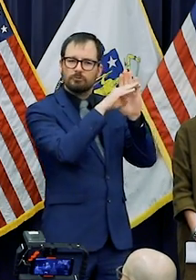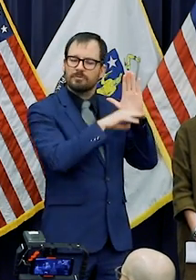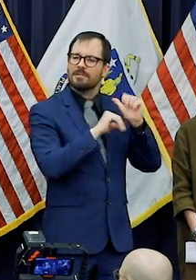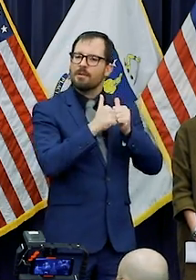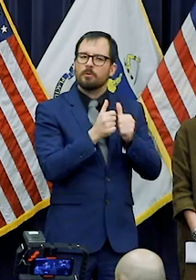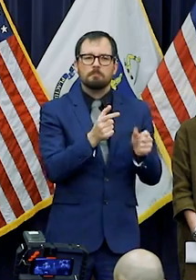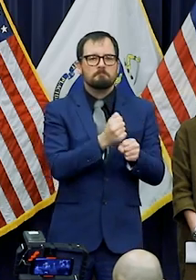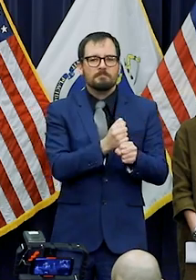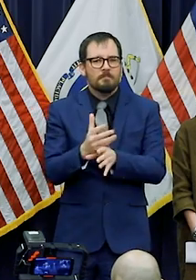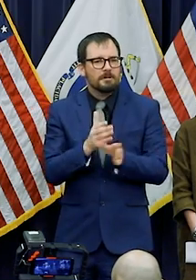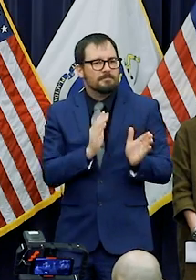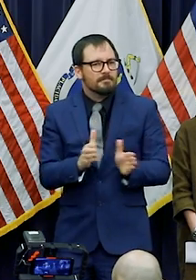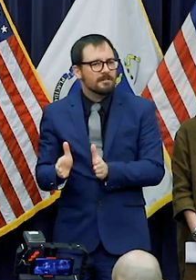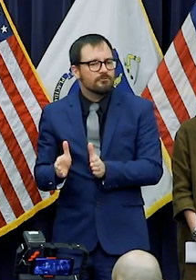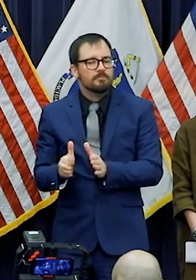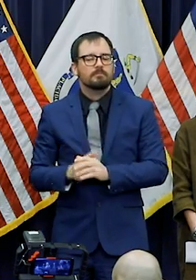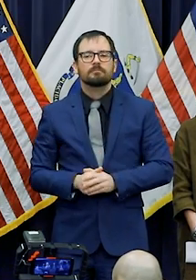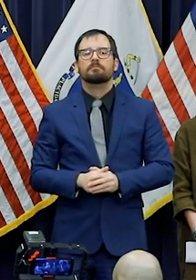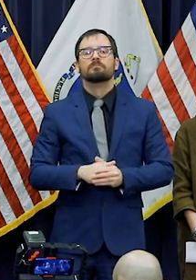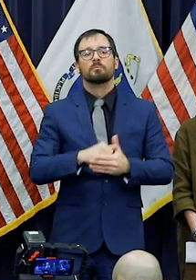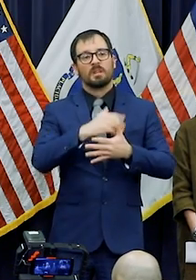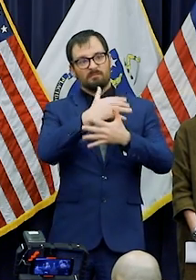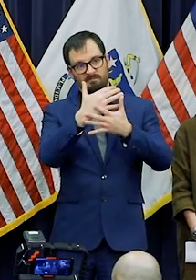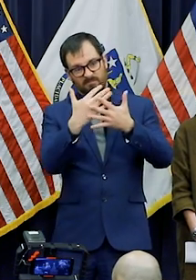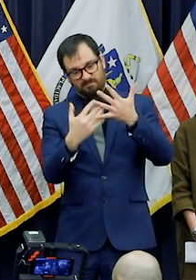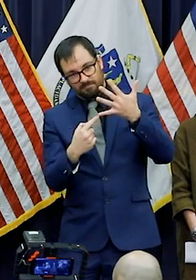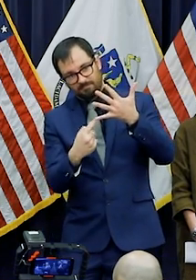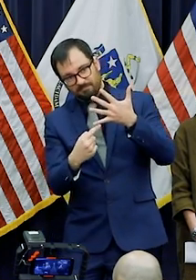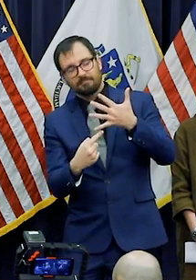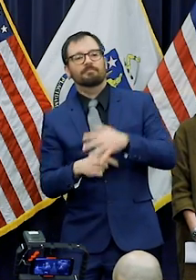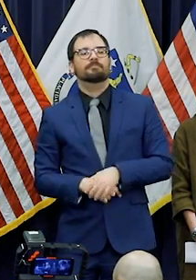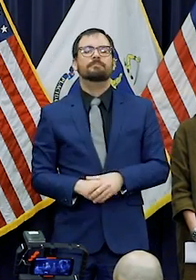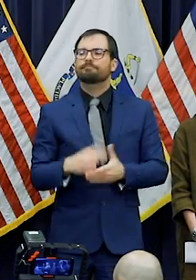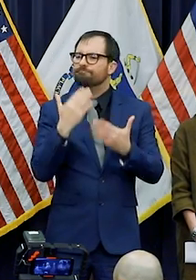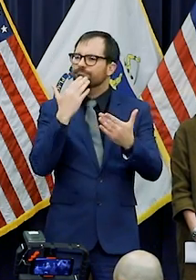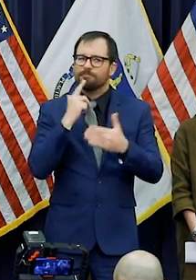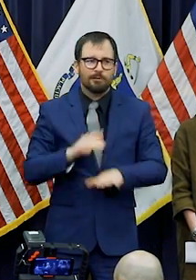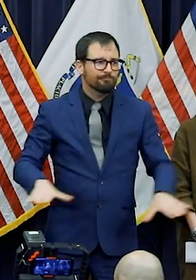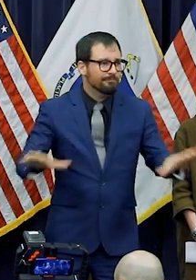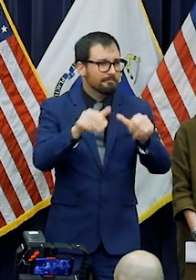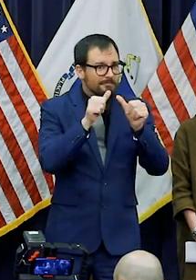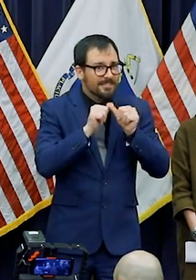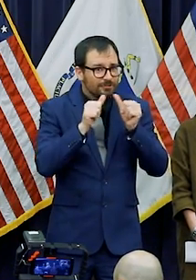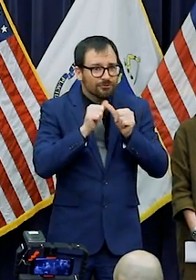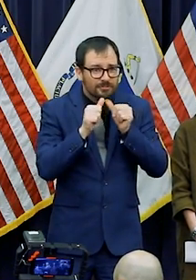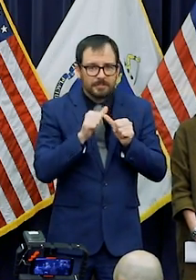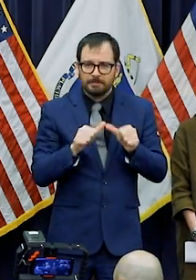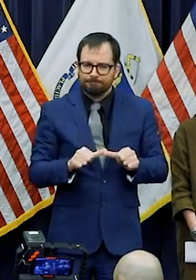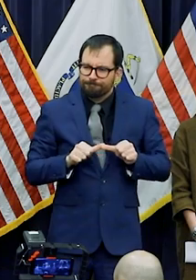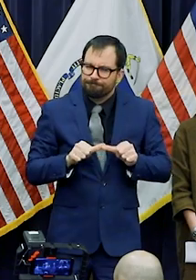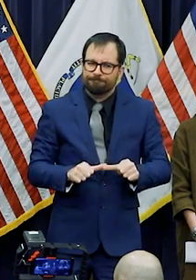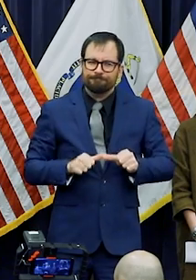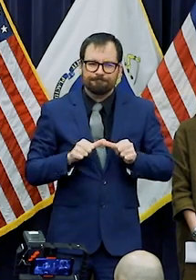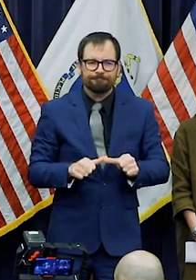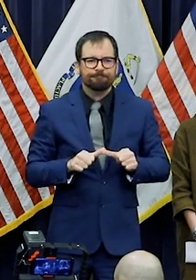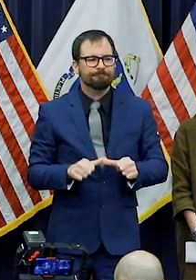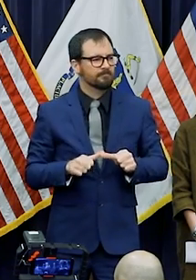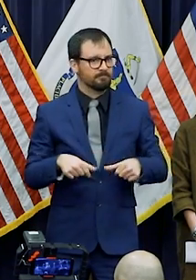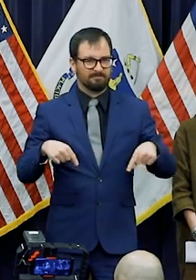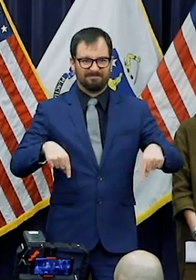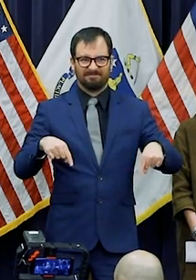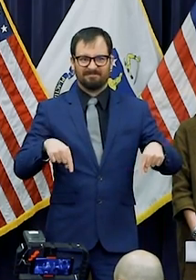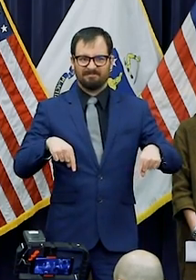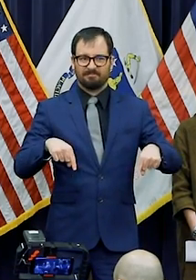and difficult times. Your cooperation and diligence are vital to keeping you, your family, your neighbors, and our